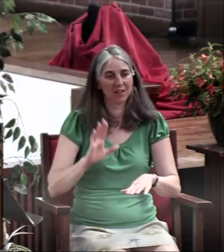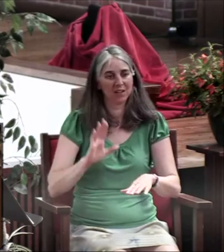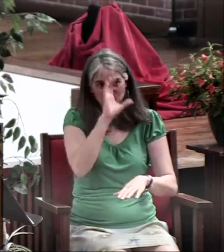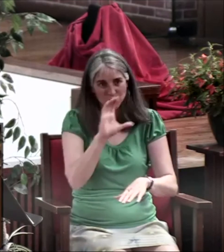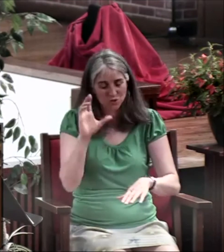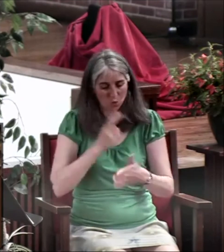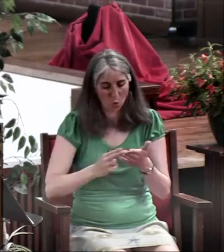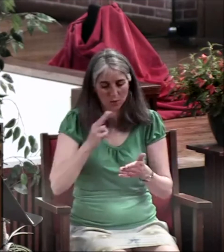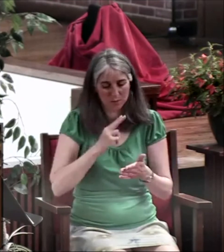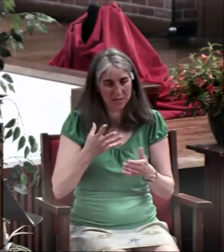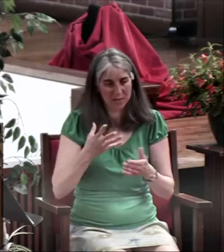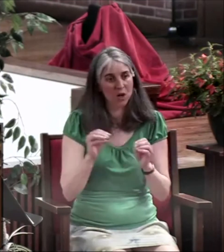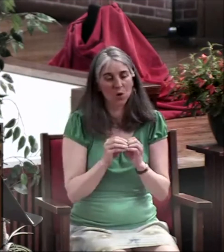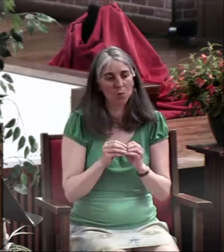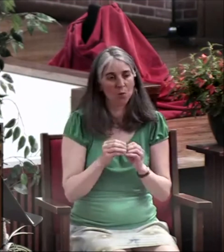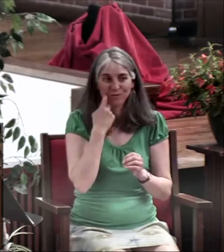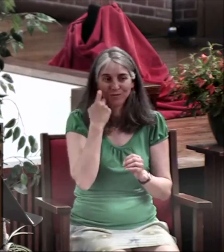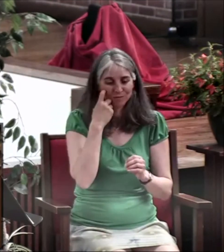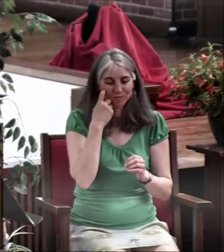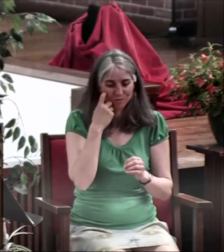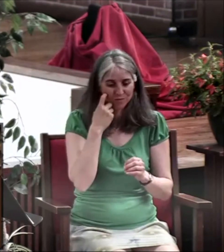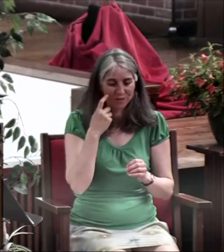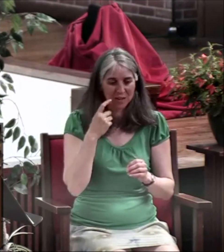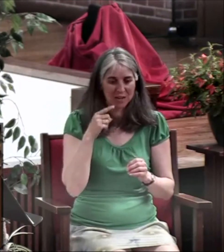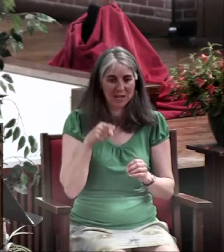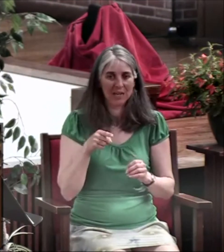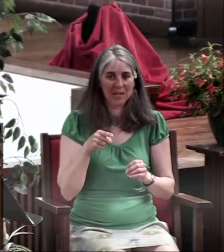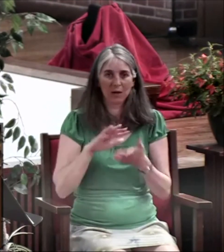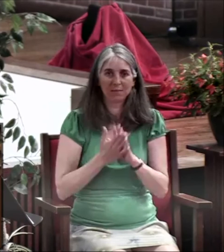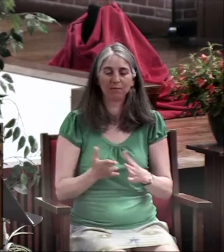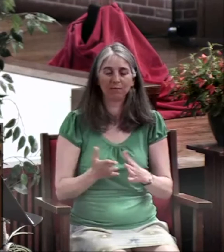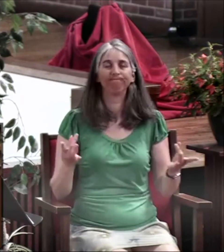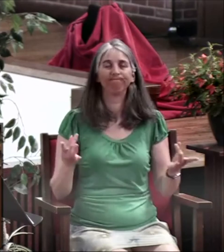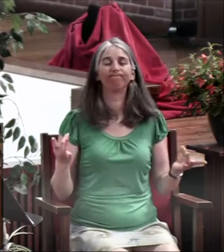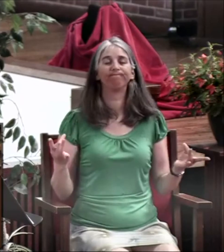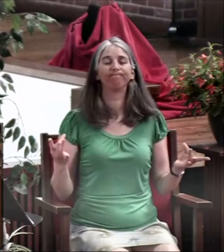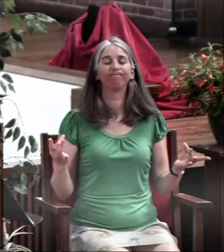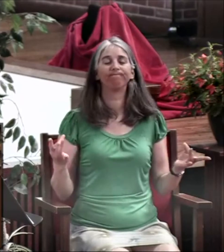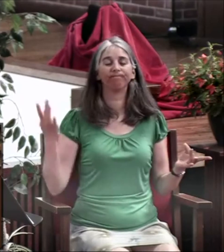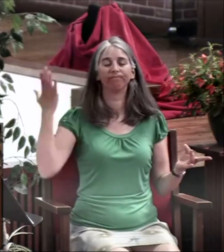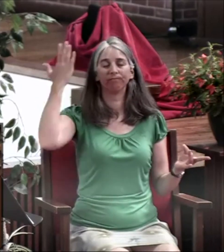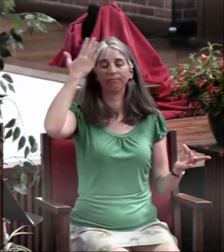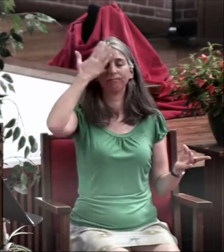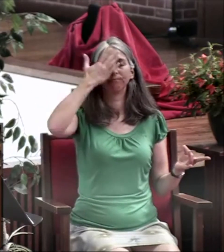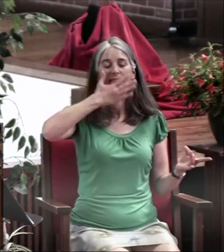and celibacy. And he would enter a trance-like state through meditation and yoga.